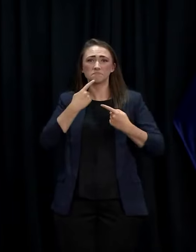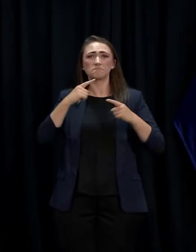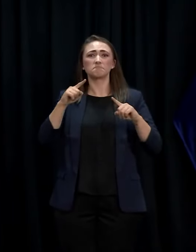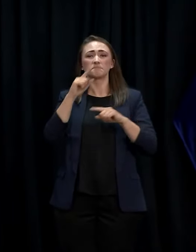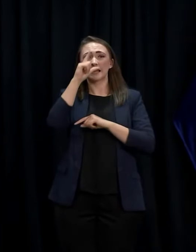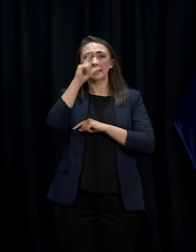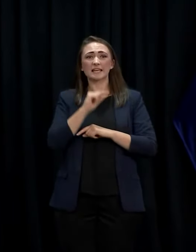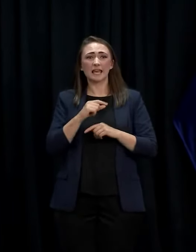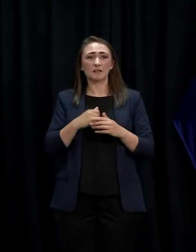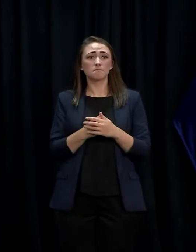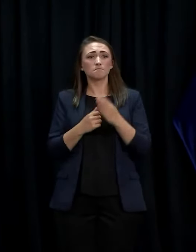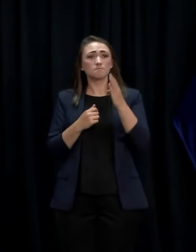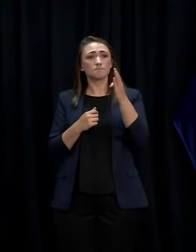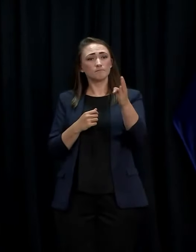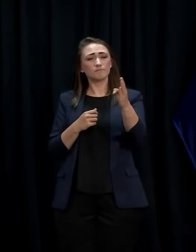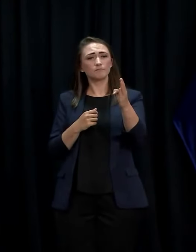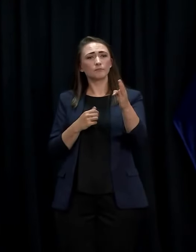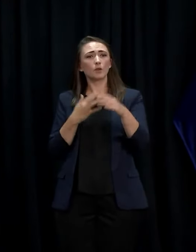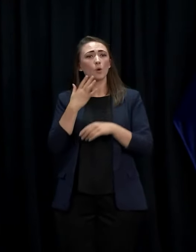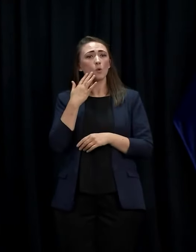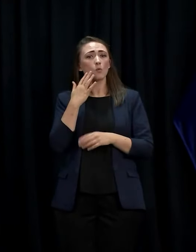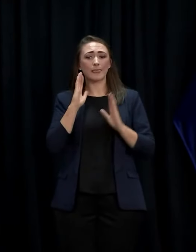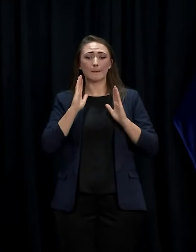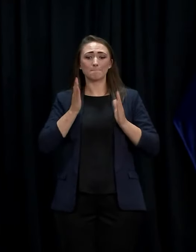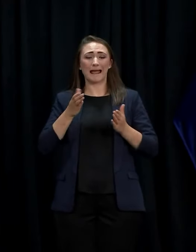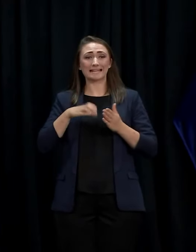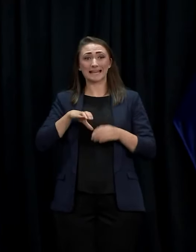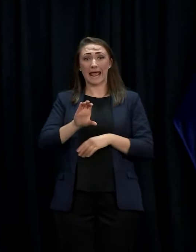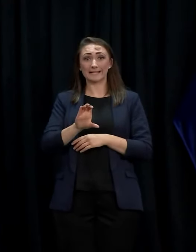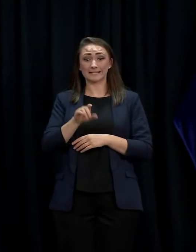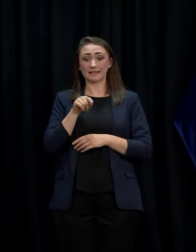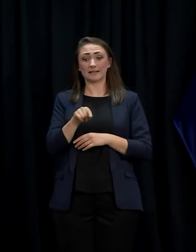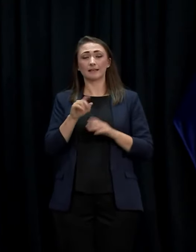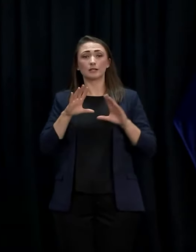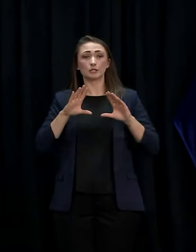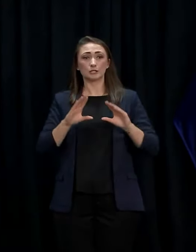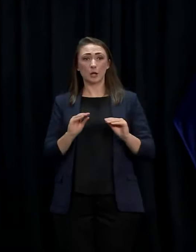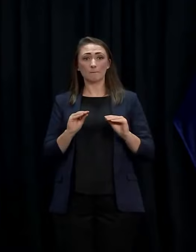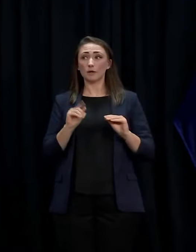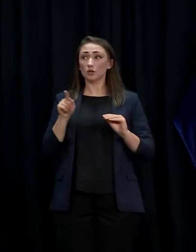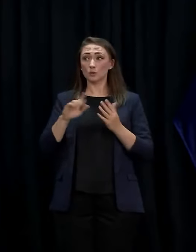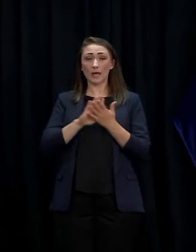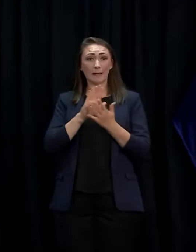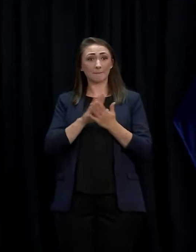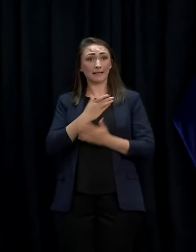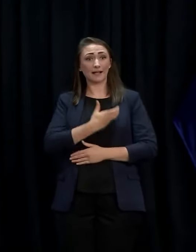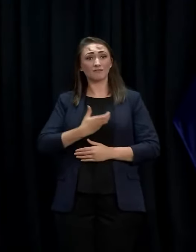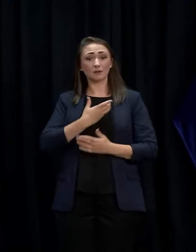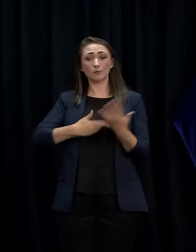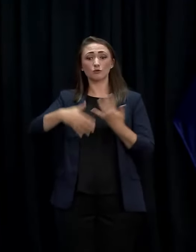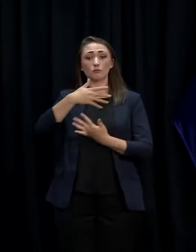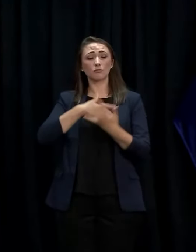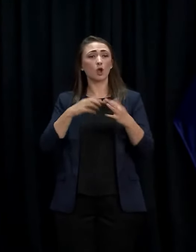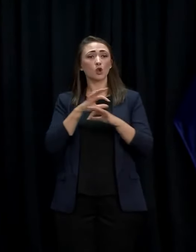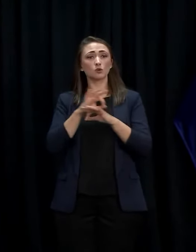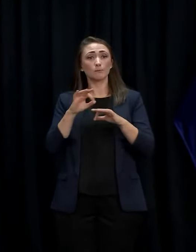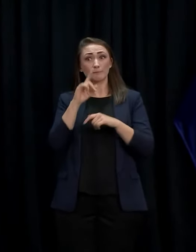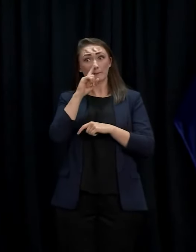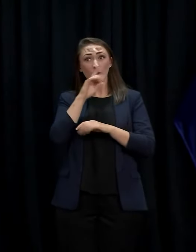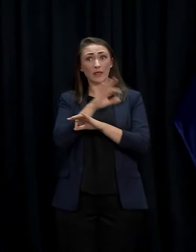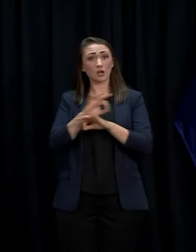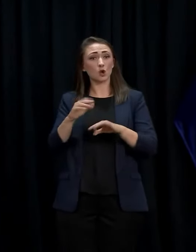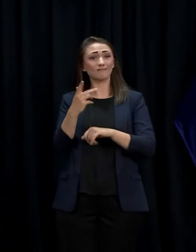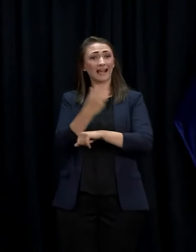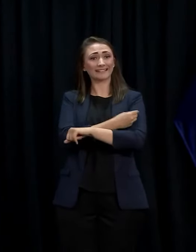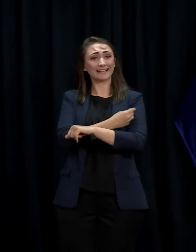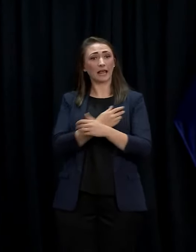mandates drop next week, will both of you be comfortable unknowingly mingling with unvaccinated people? One of the points that I would make about